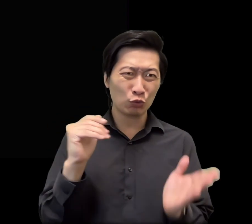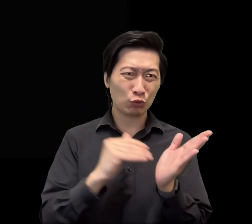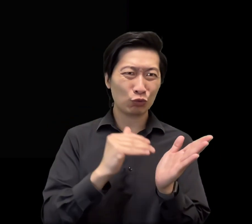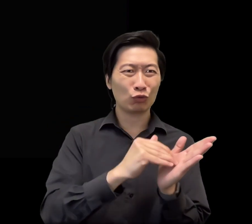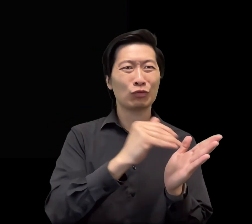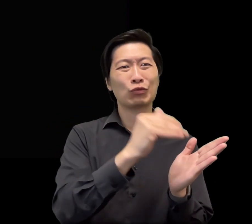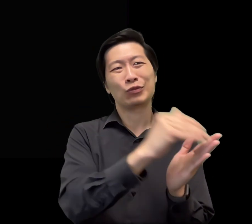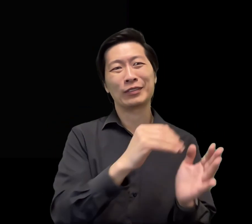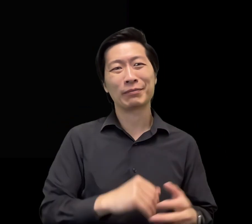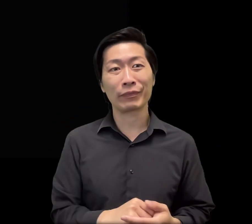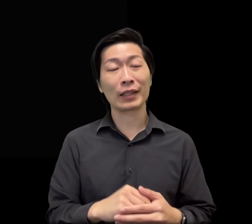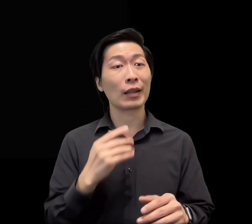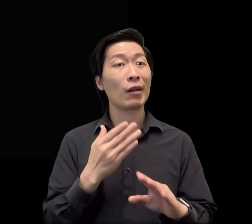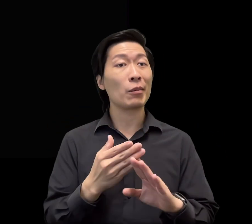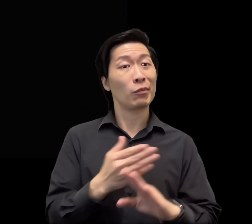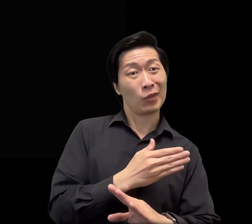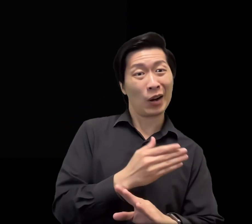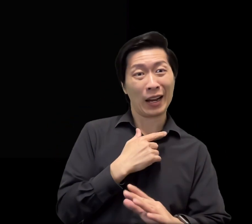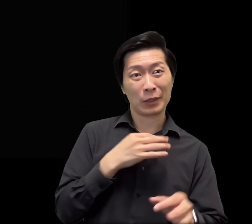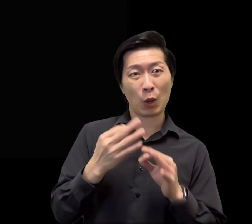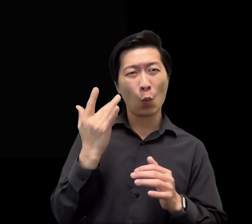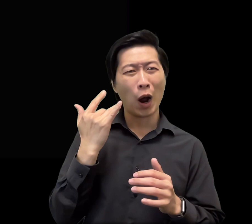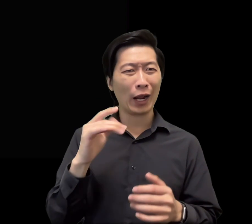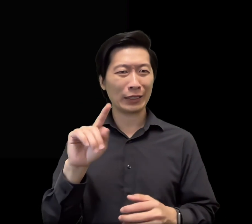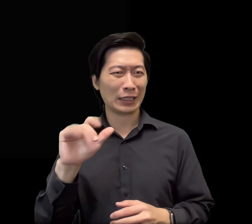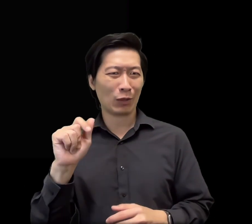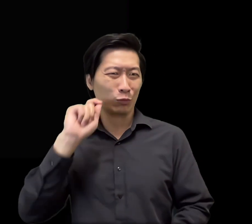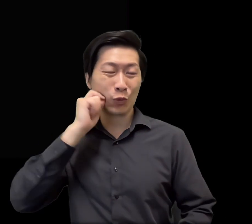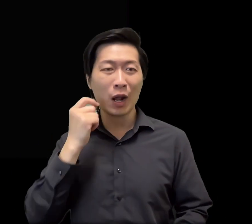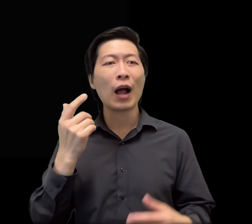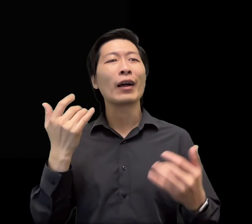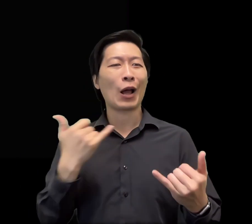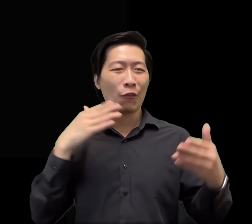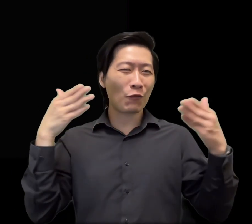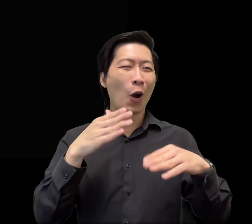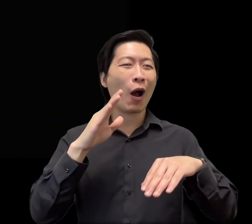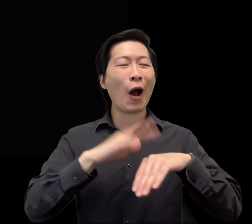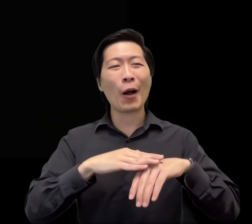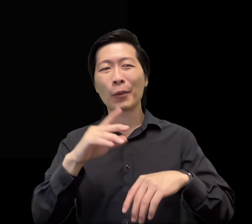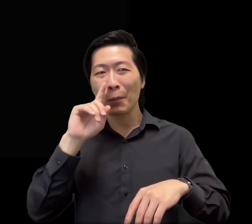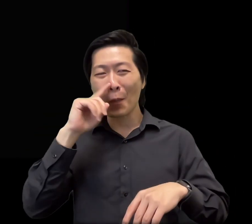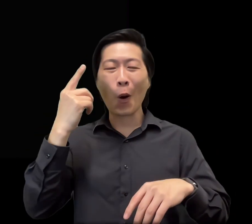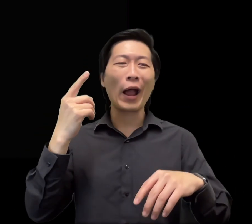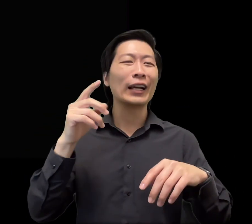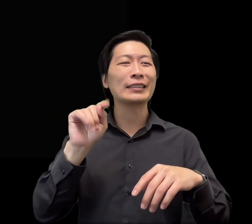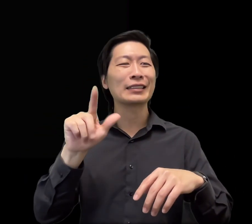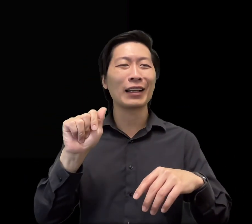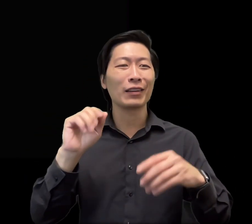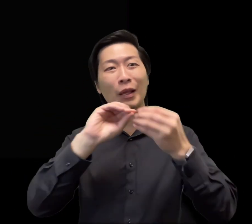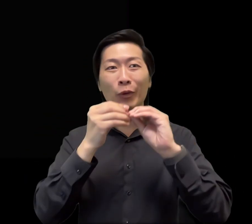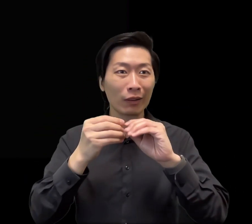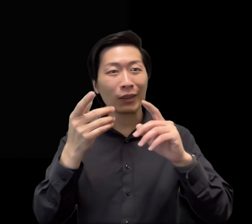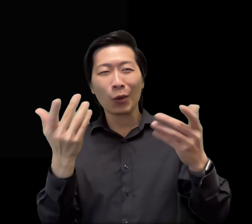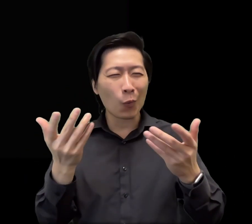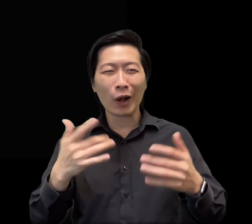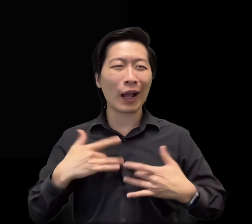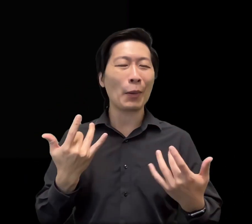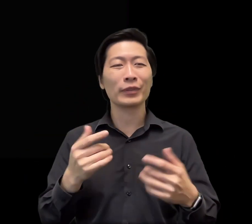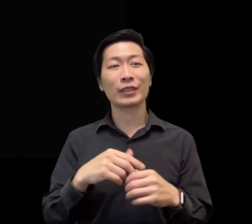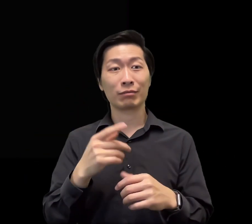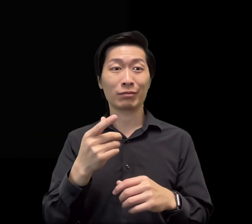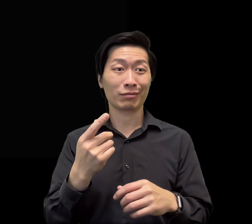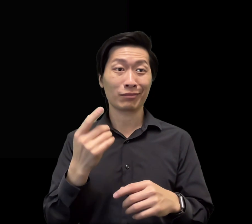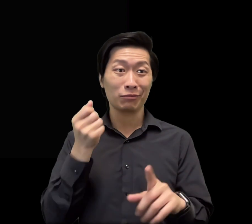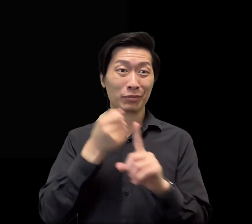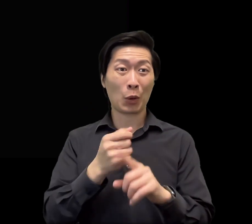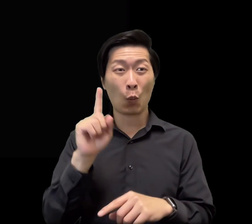Okay, and before I get to the what is dope about Tesla, I wanted to do the boring Tesla stock stuff because I know a lot of people follow me for that and want